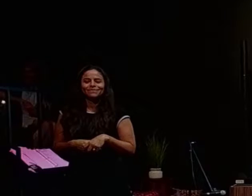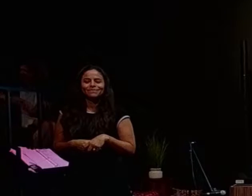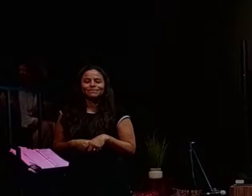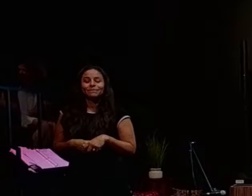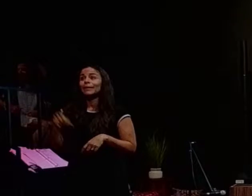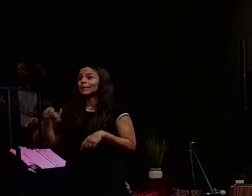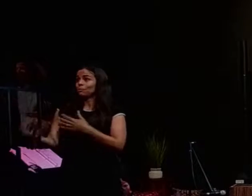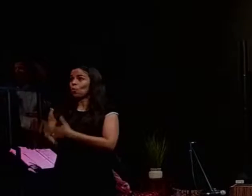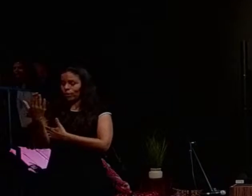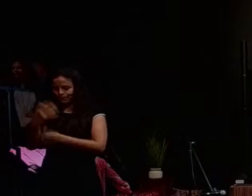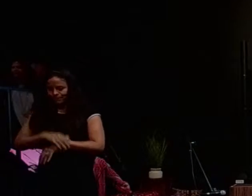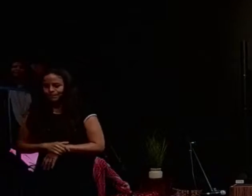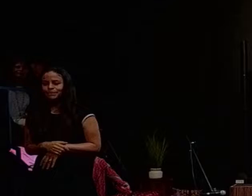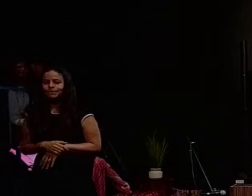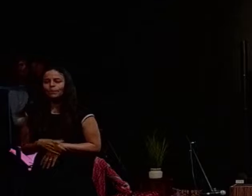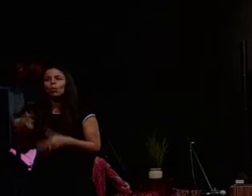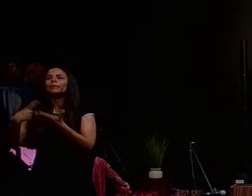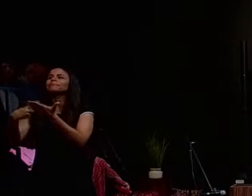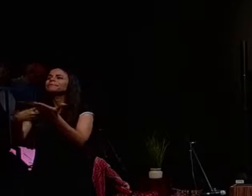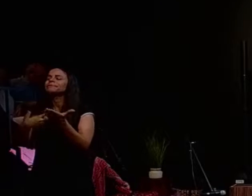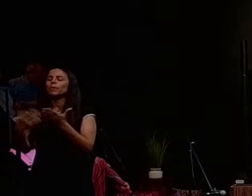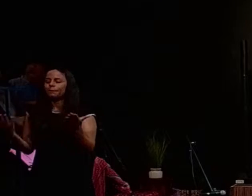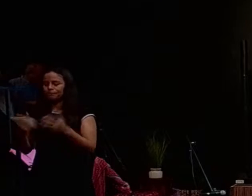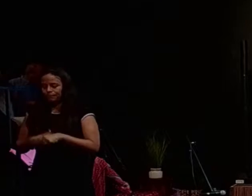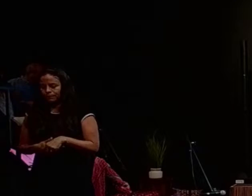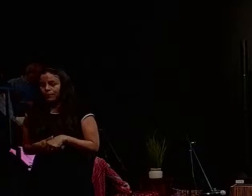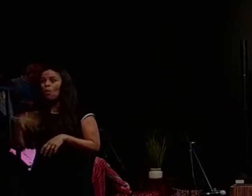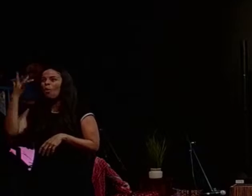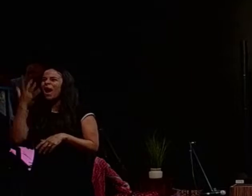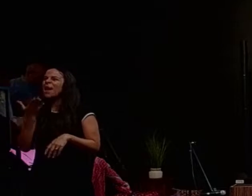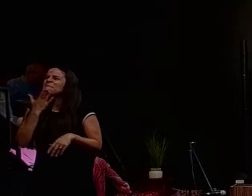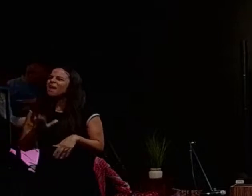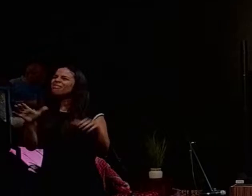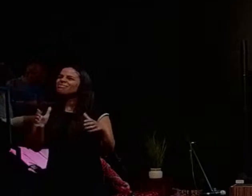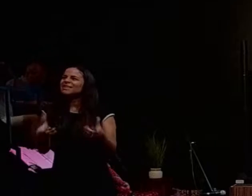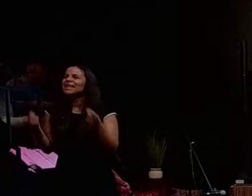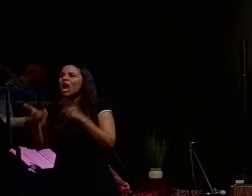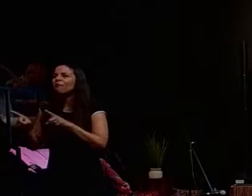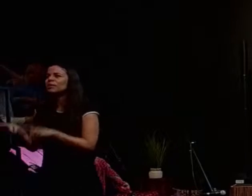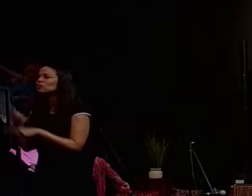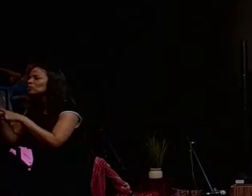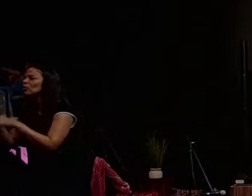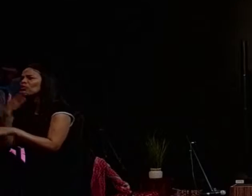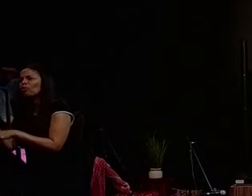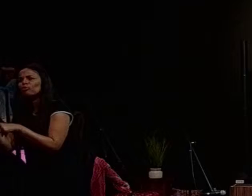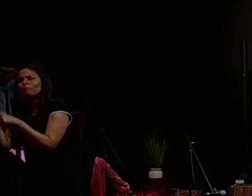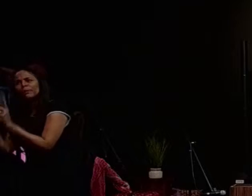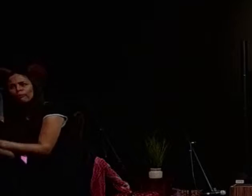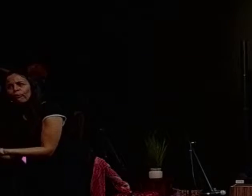No, this morning, guys, we're going to be going over why bad things happen to good people.